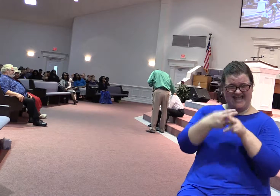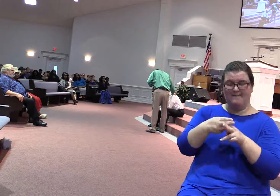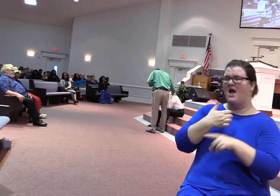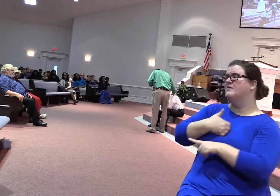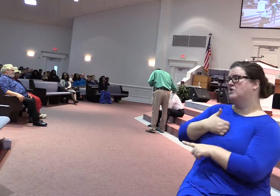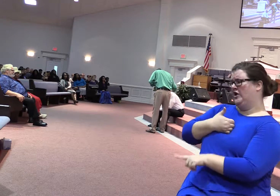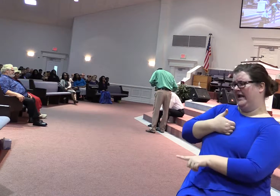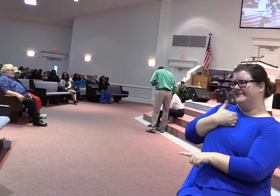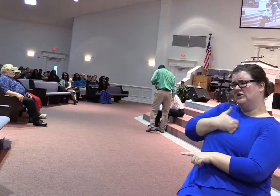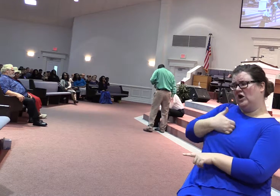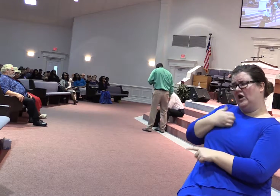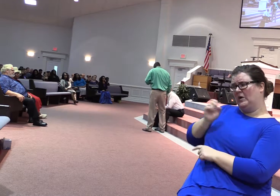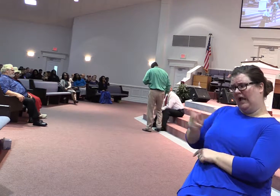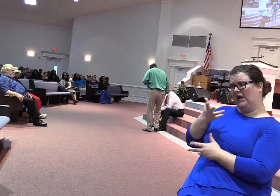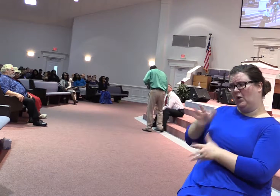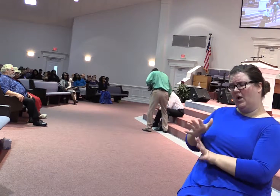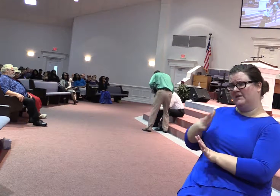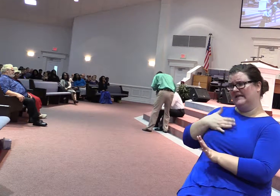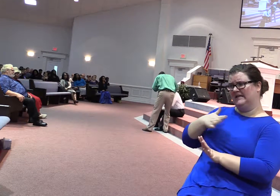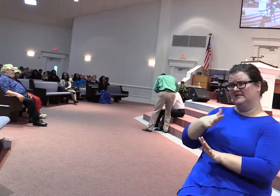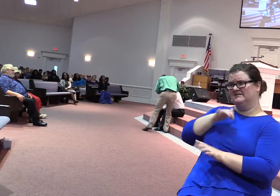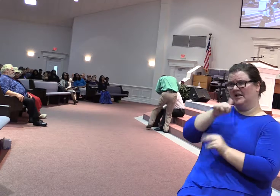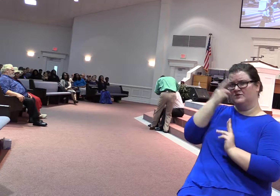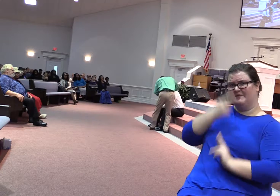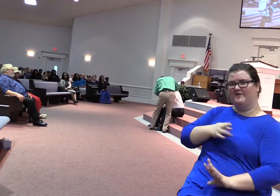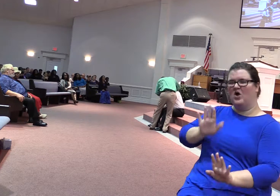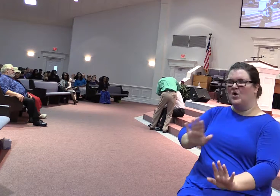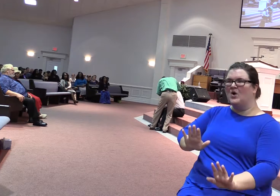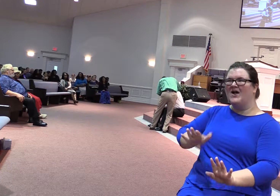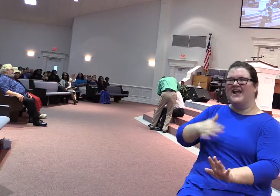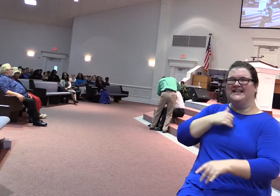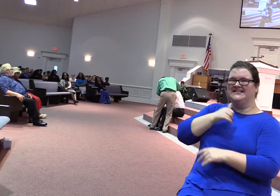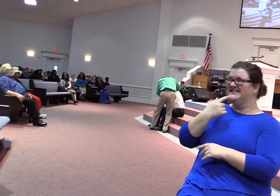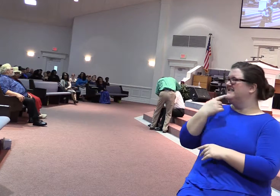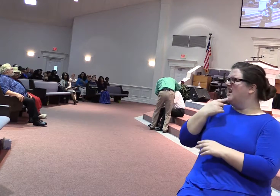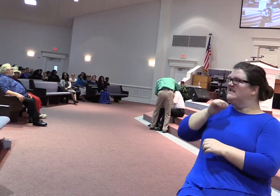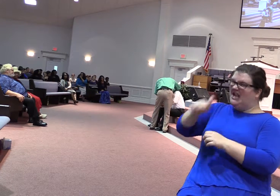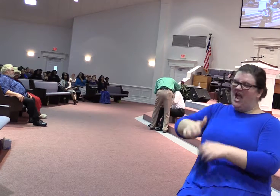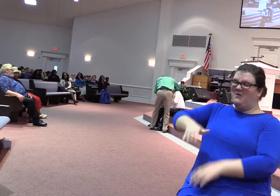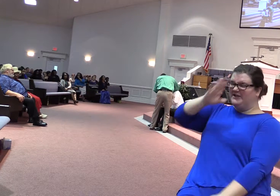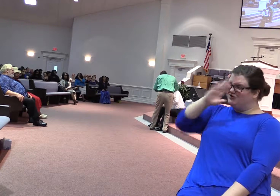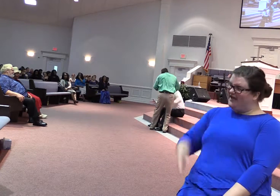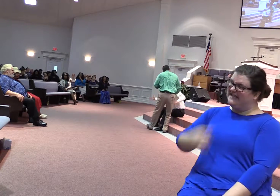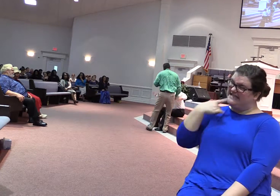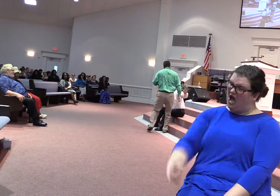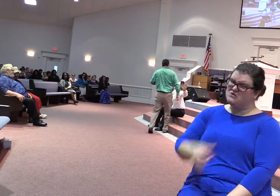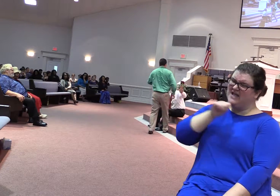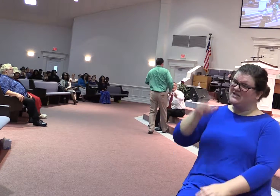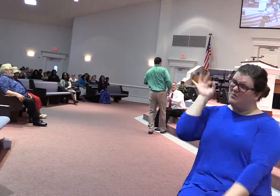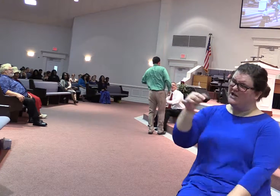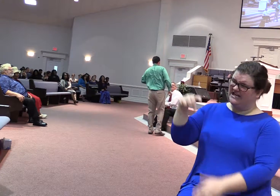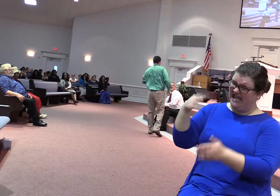I'm sorry. Don't want to be disrespectful. Didn't we straightly command you not to teach in this name?